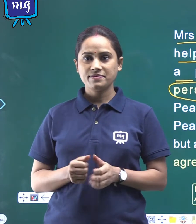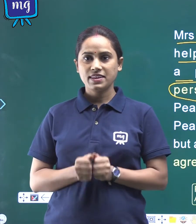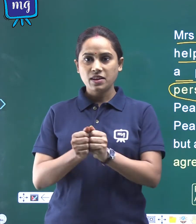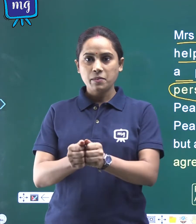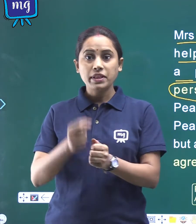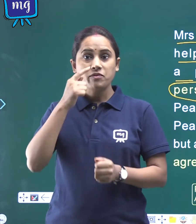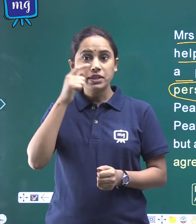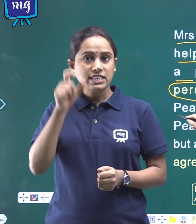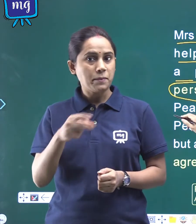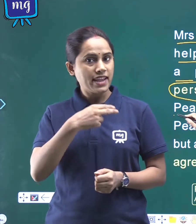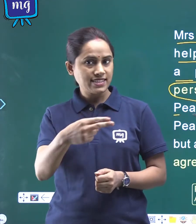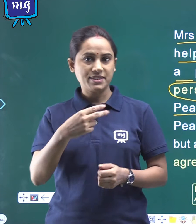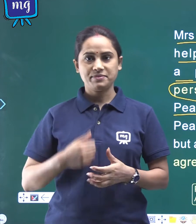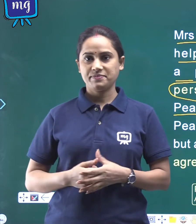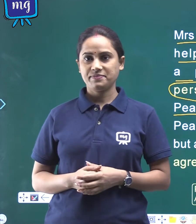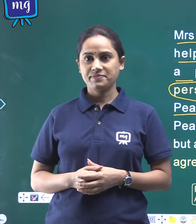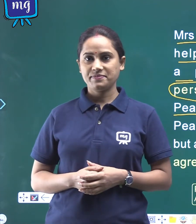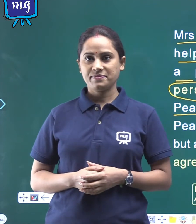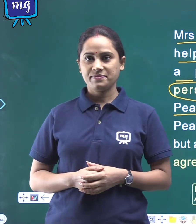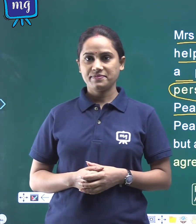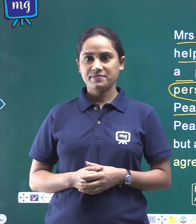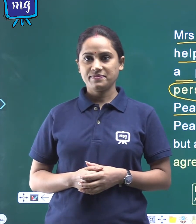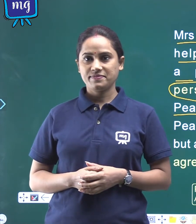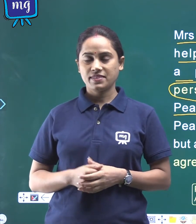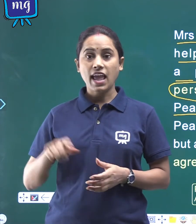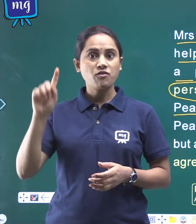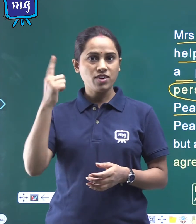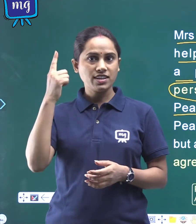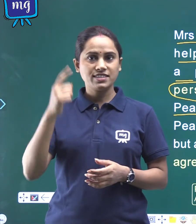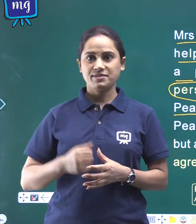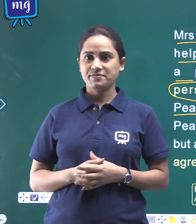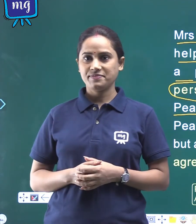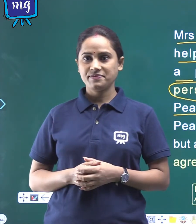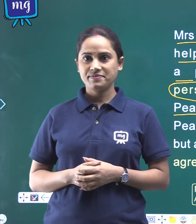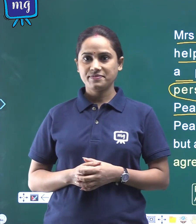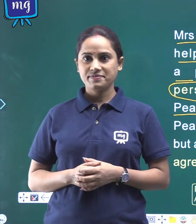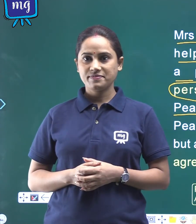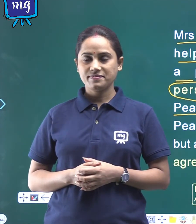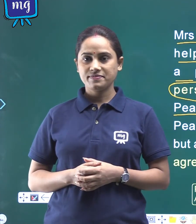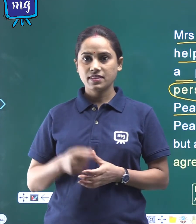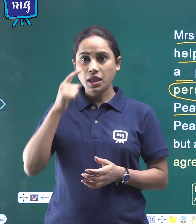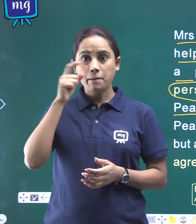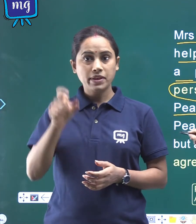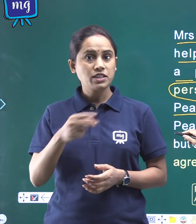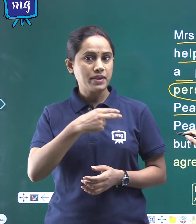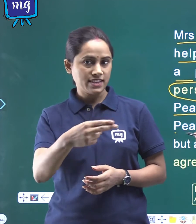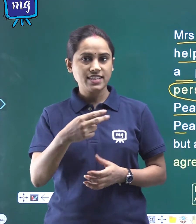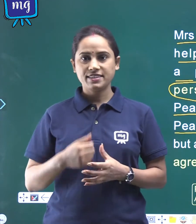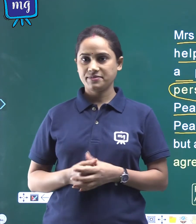with Mrs. Pearson. At first, Mrs.